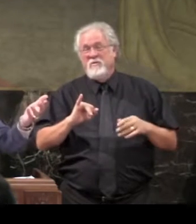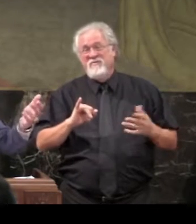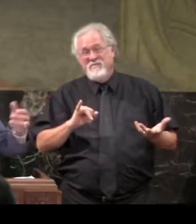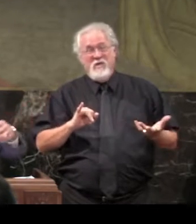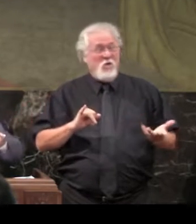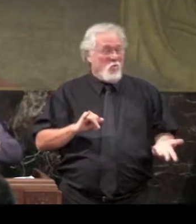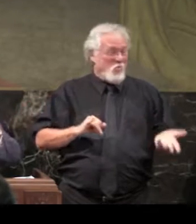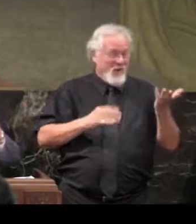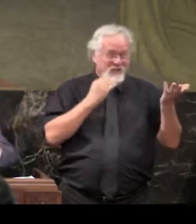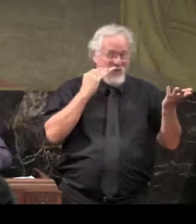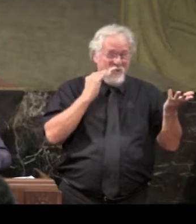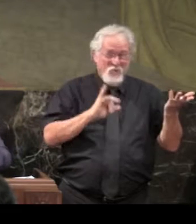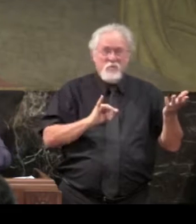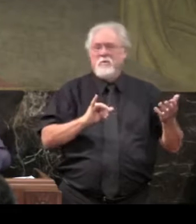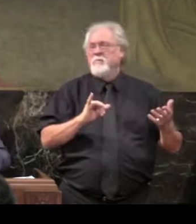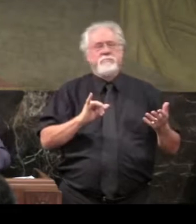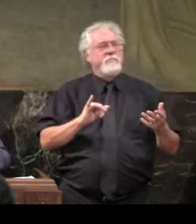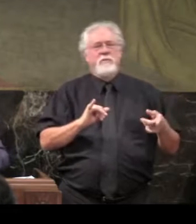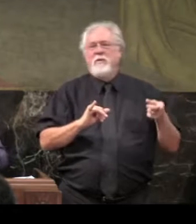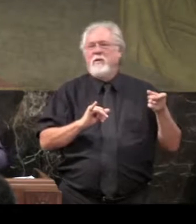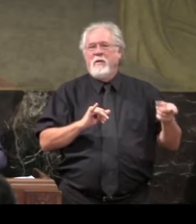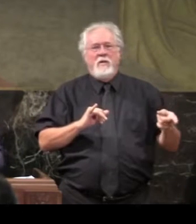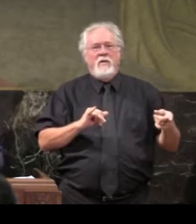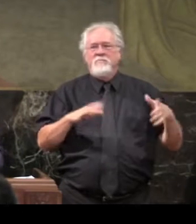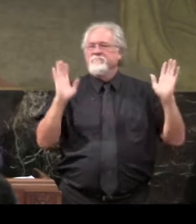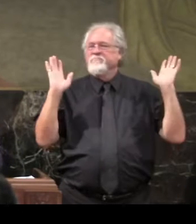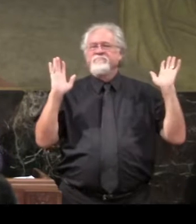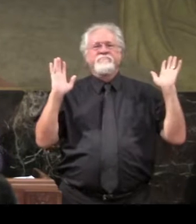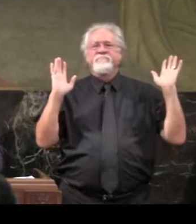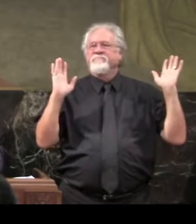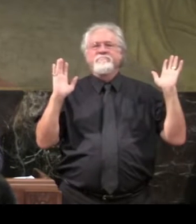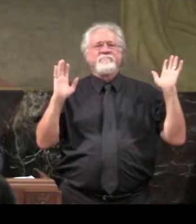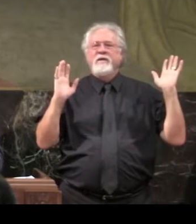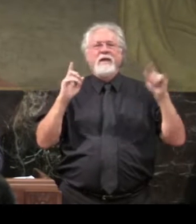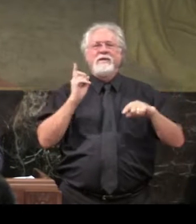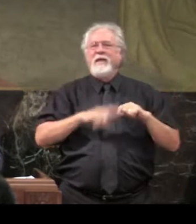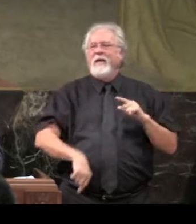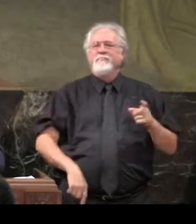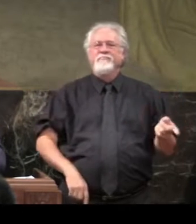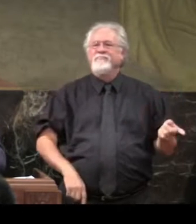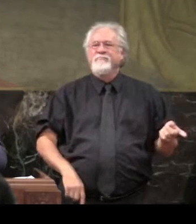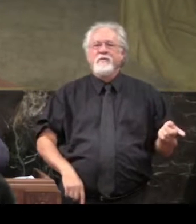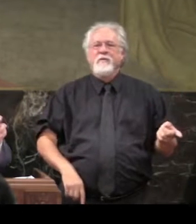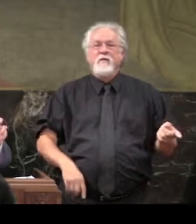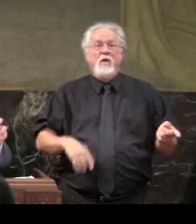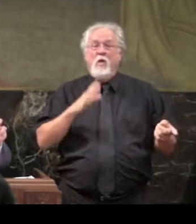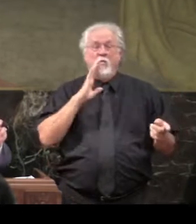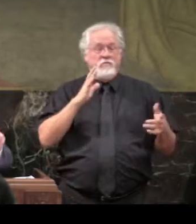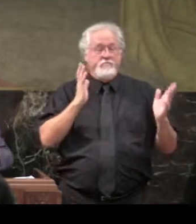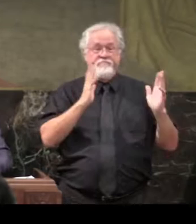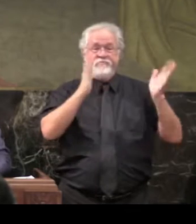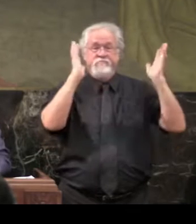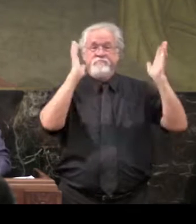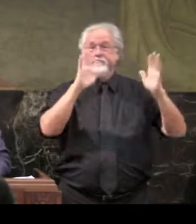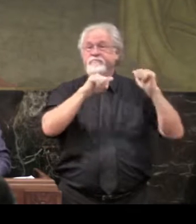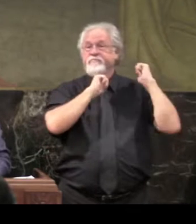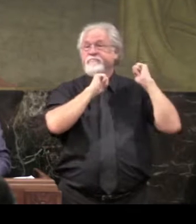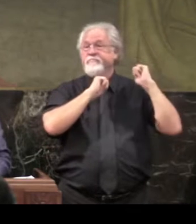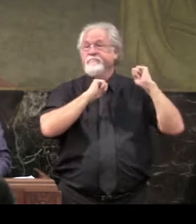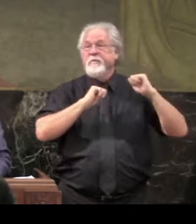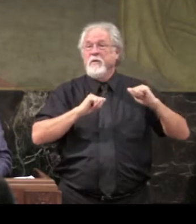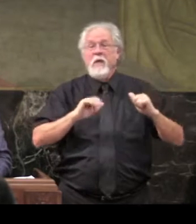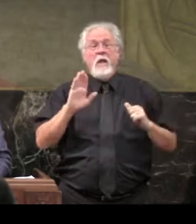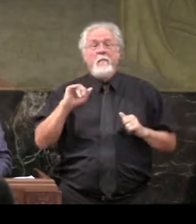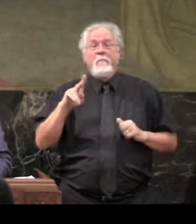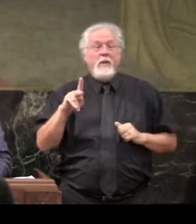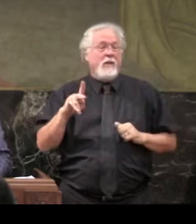their home too, that expense could very easily make it where that's just not a viable option for them, and they walk away from their homes. The